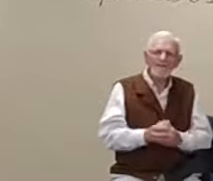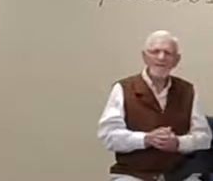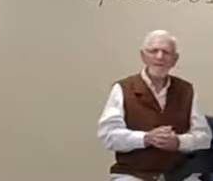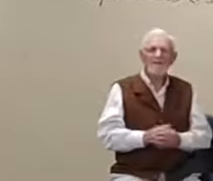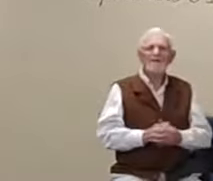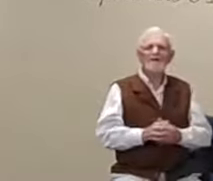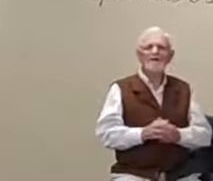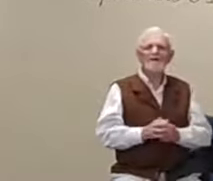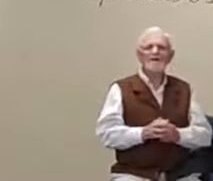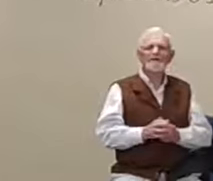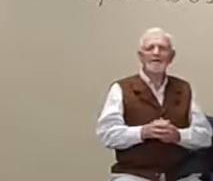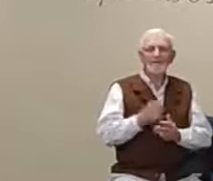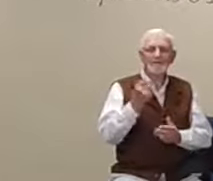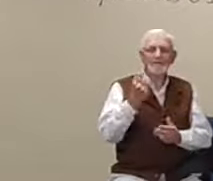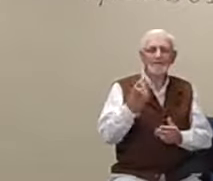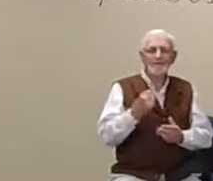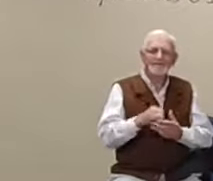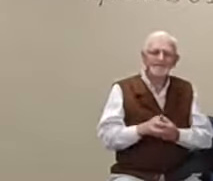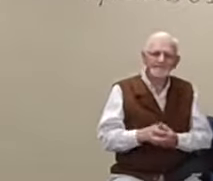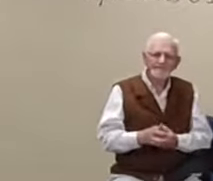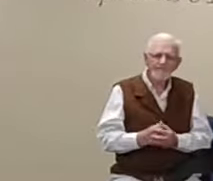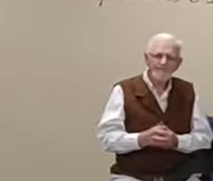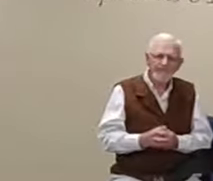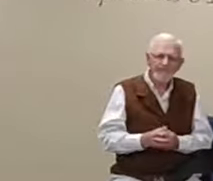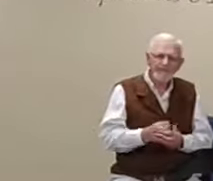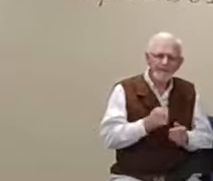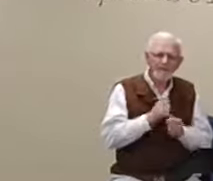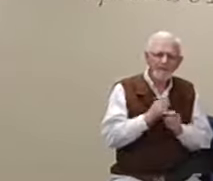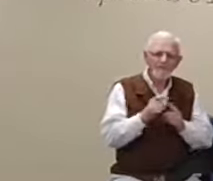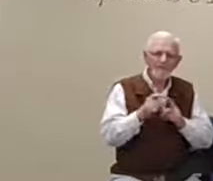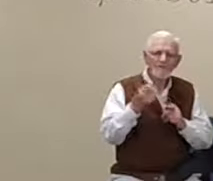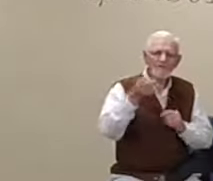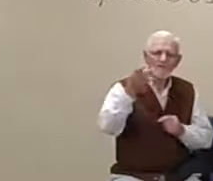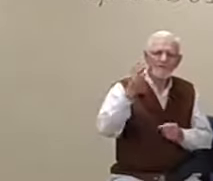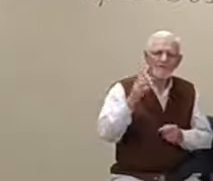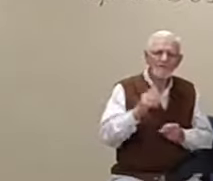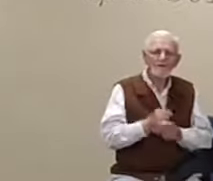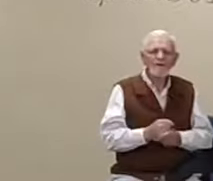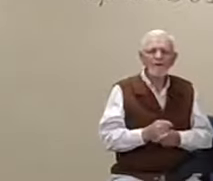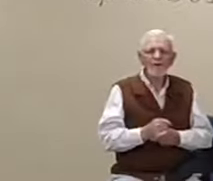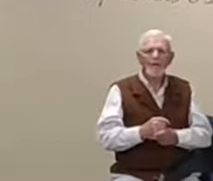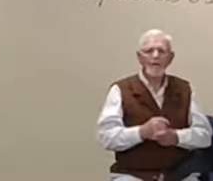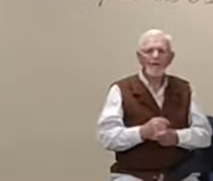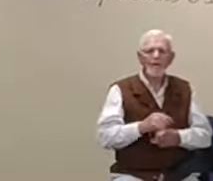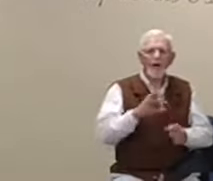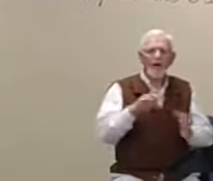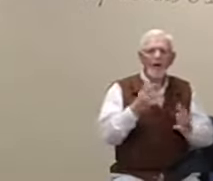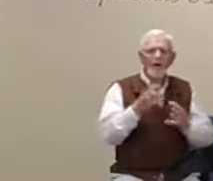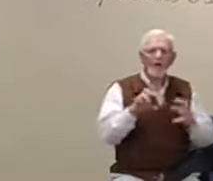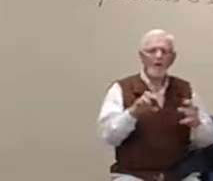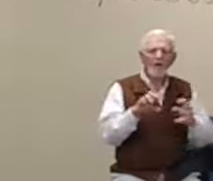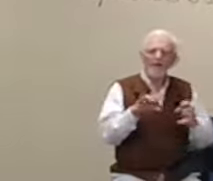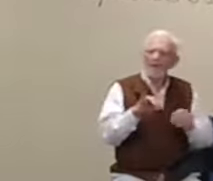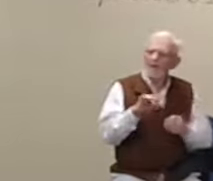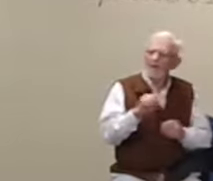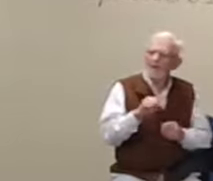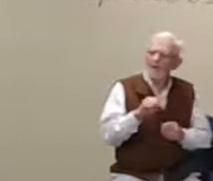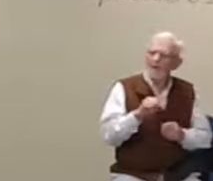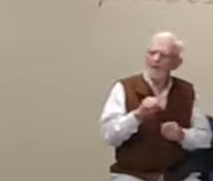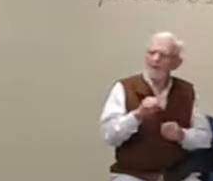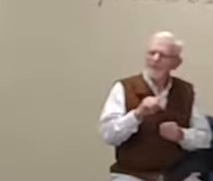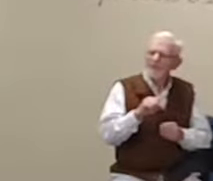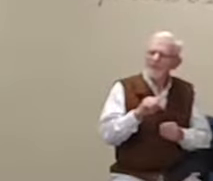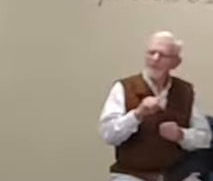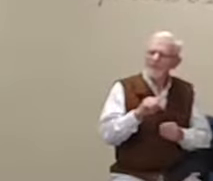Okay? I don't want to resent it. I love the Word of God, you get me right, but man, if that's all you do, you